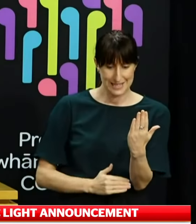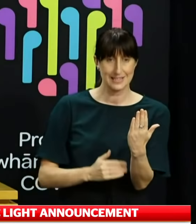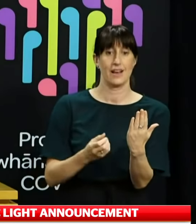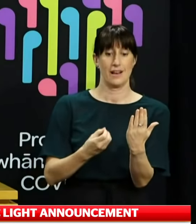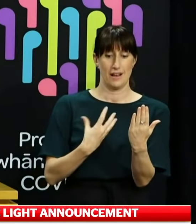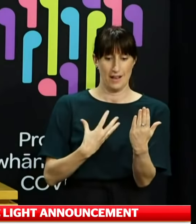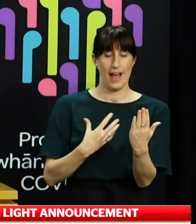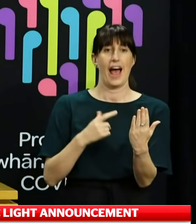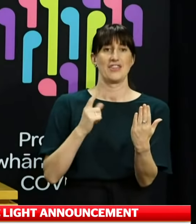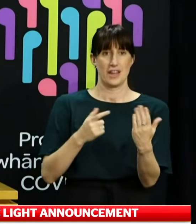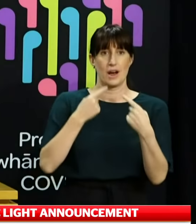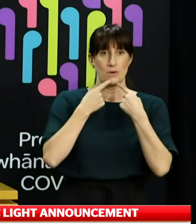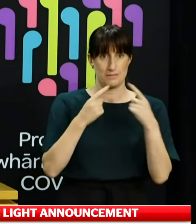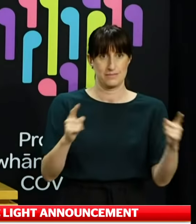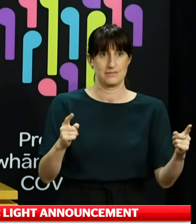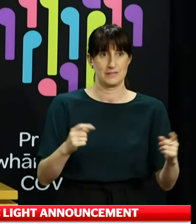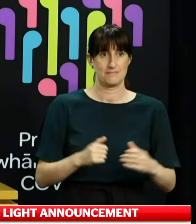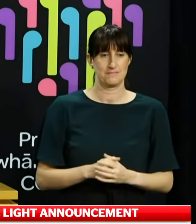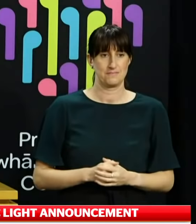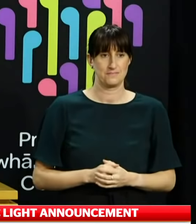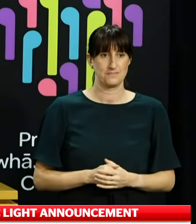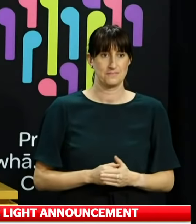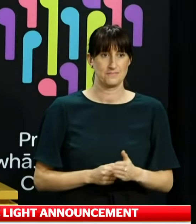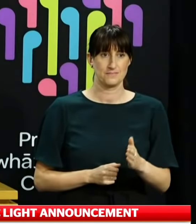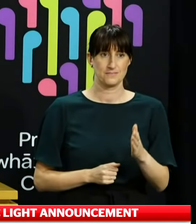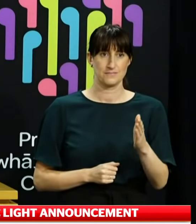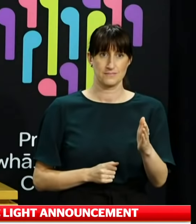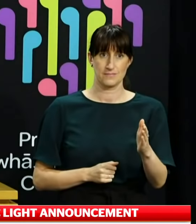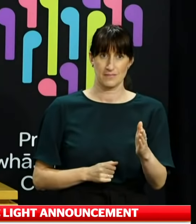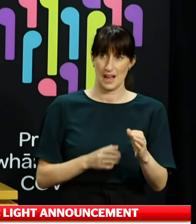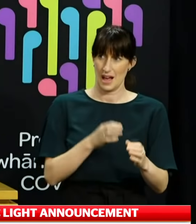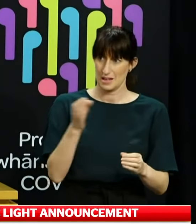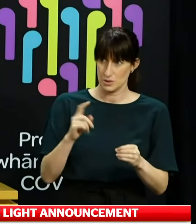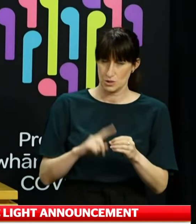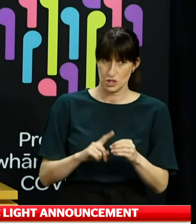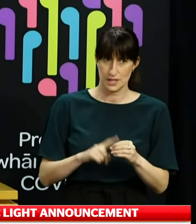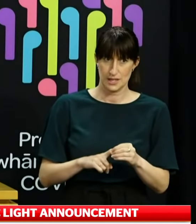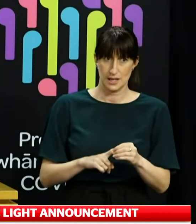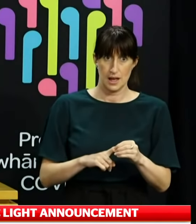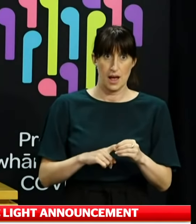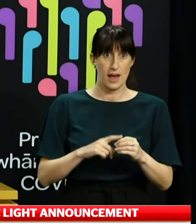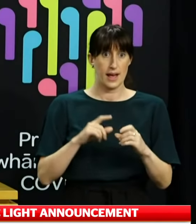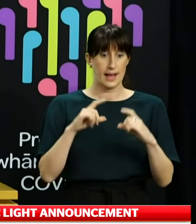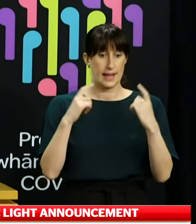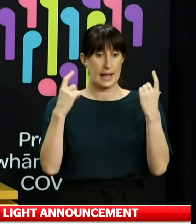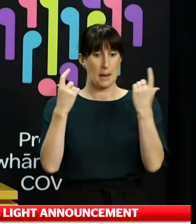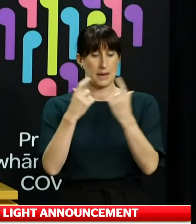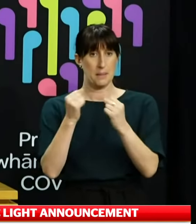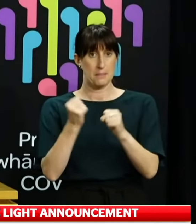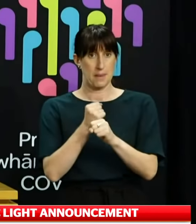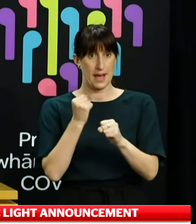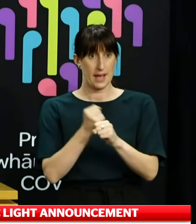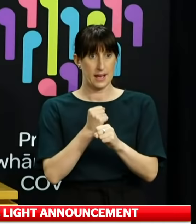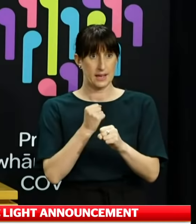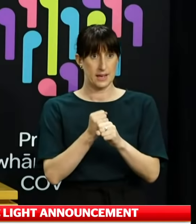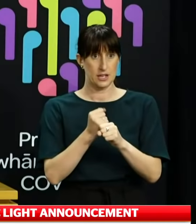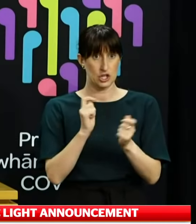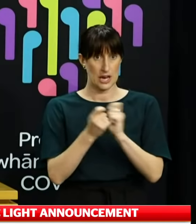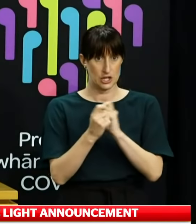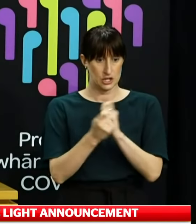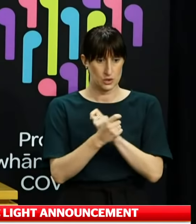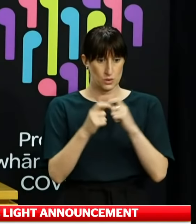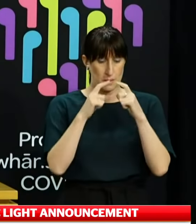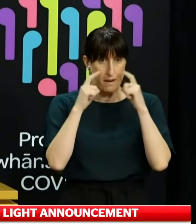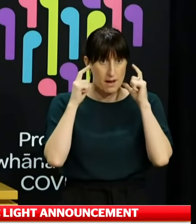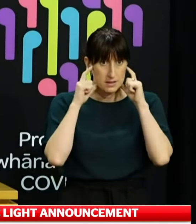it is and isn't required. Can that made any changes to the mask? No, there's been no changes to what was previously announced, but I don't want to